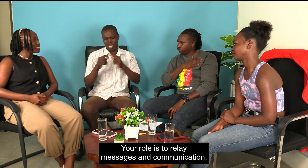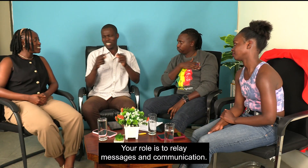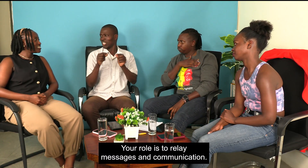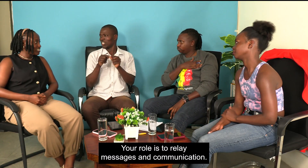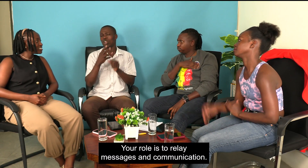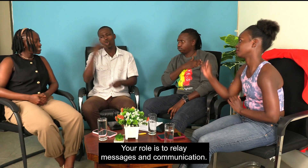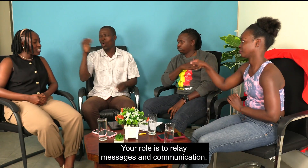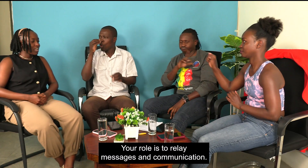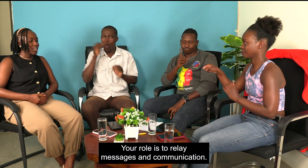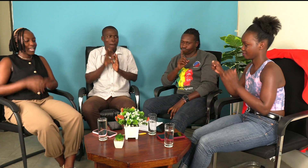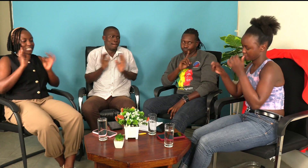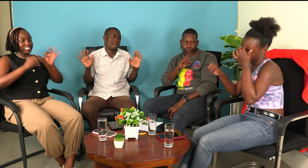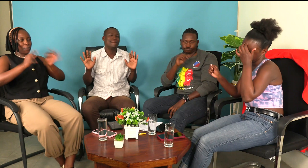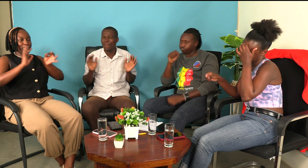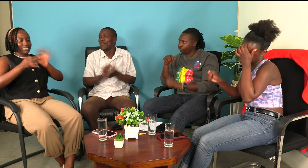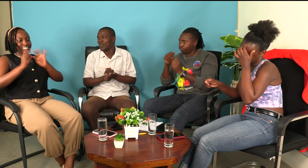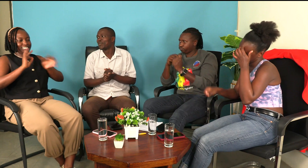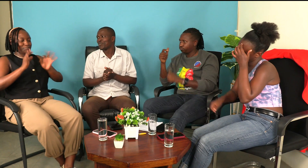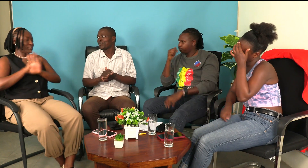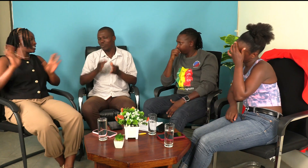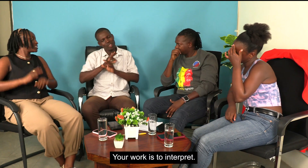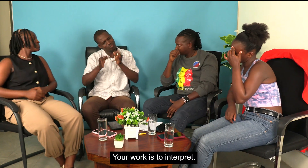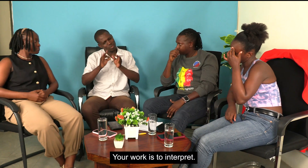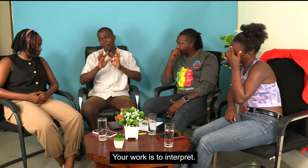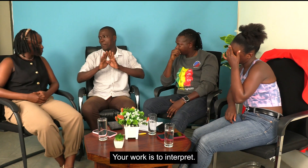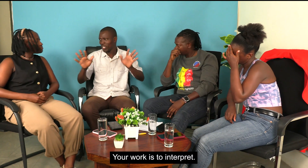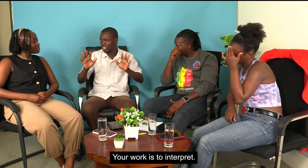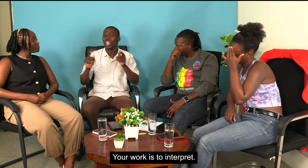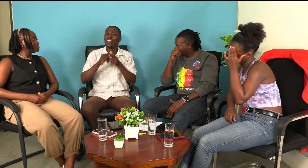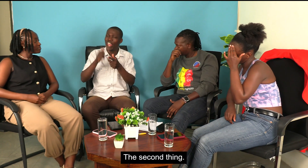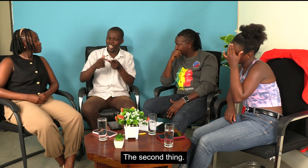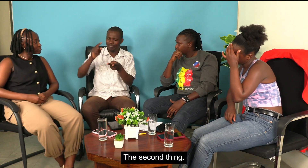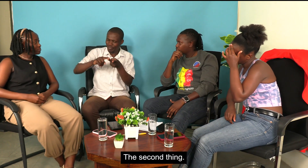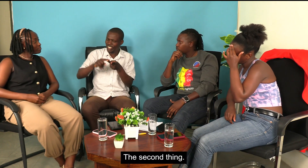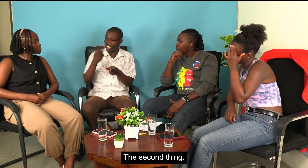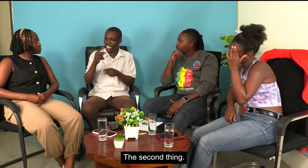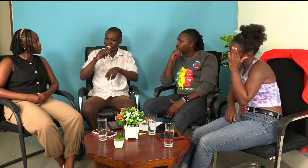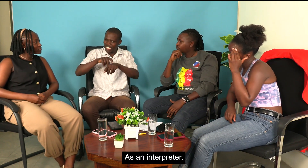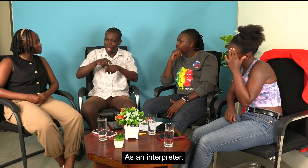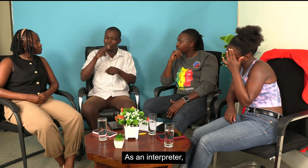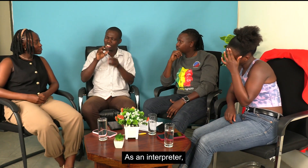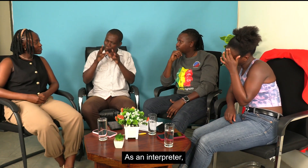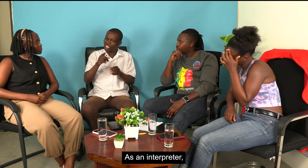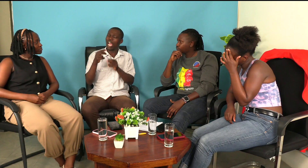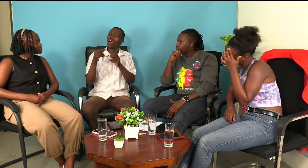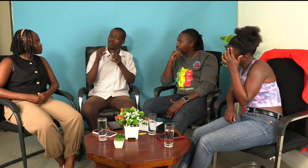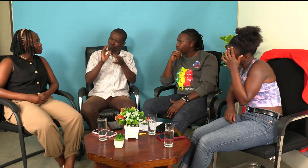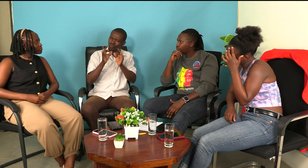please. So you have to separate Yes. that and avoid. Yes, you're Yes. there to Don't, provide. Just come and interpret, and then secondly, as